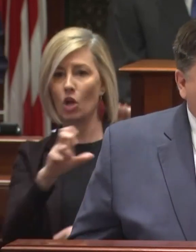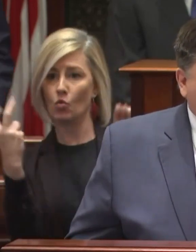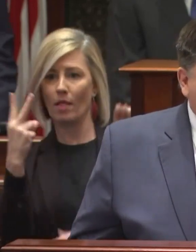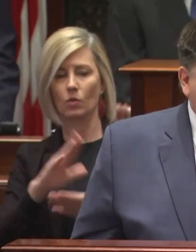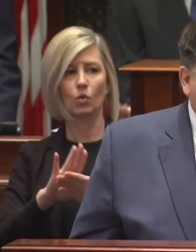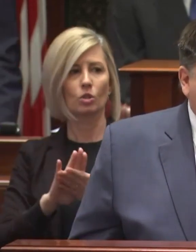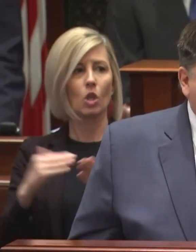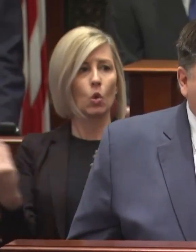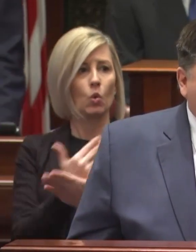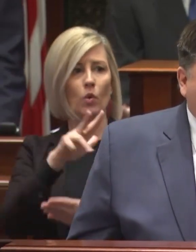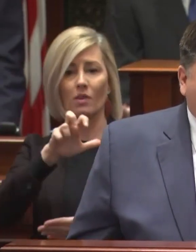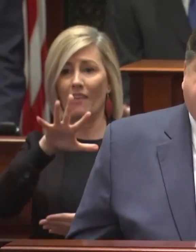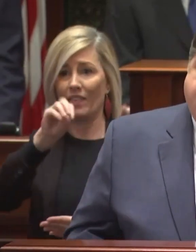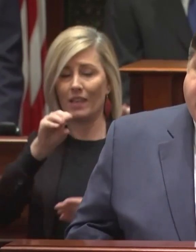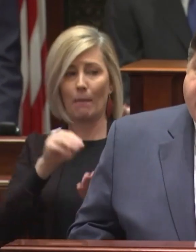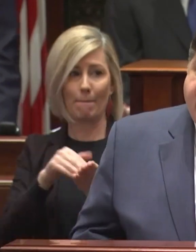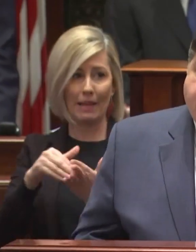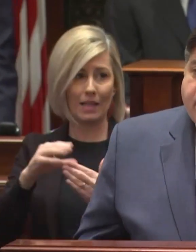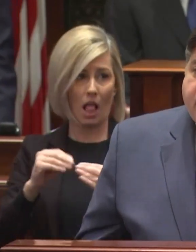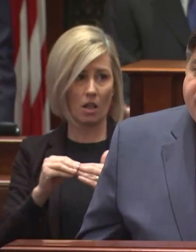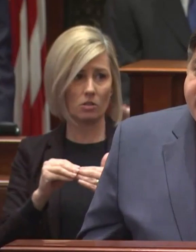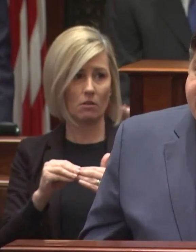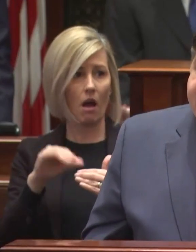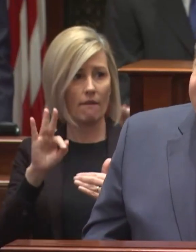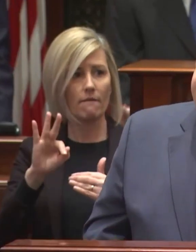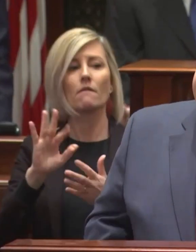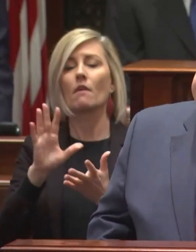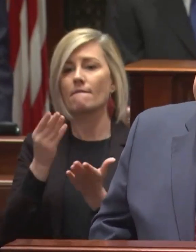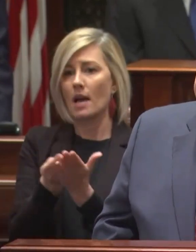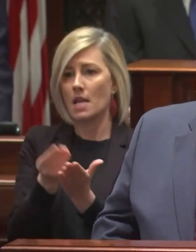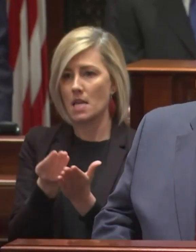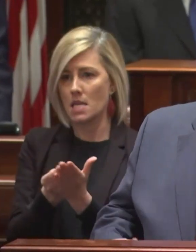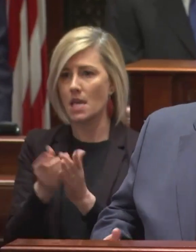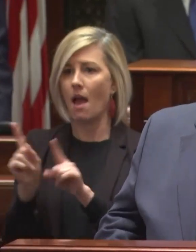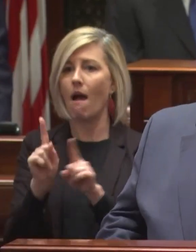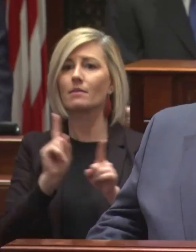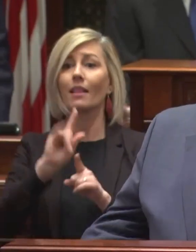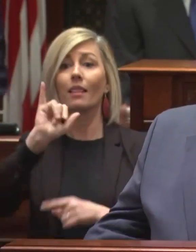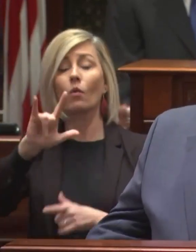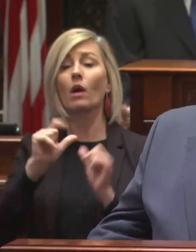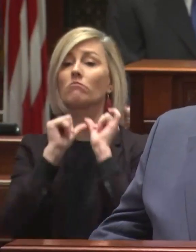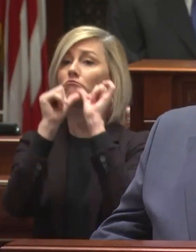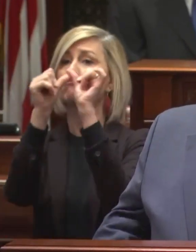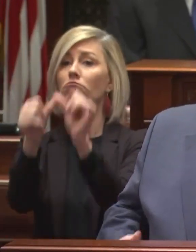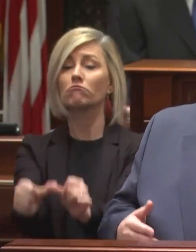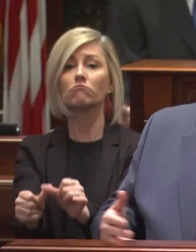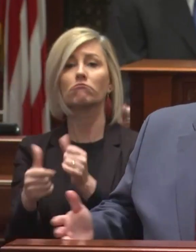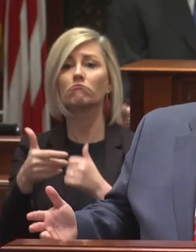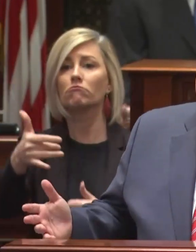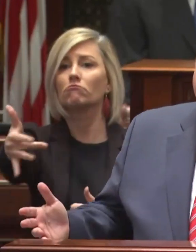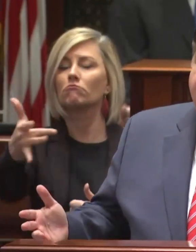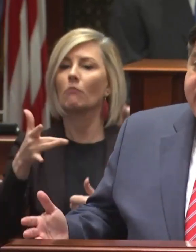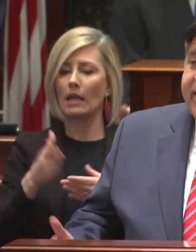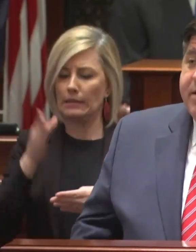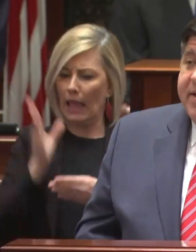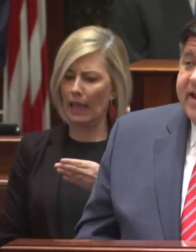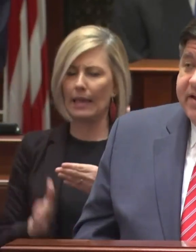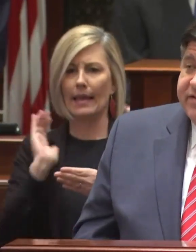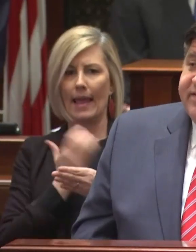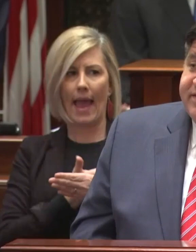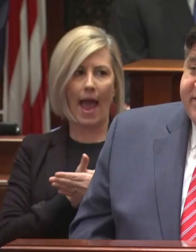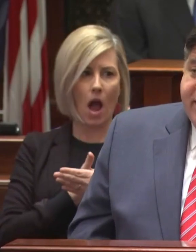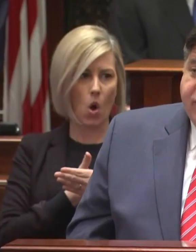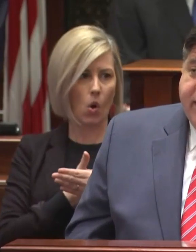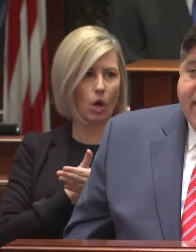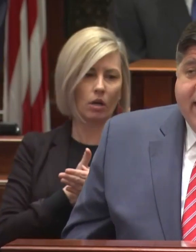new $350 million of equitable funding as Illinois continues down the path of ending our